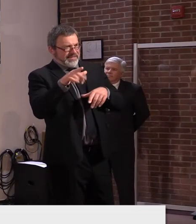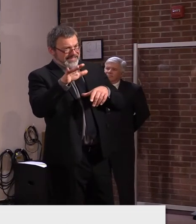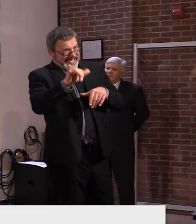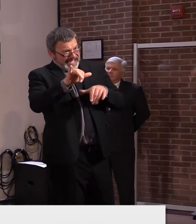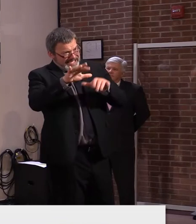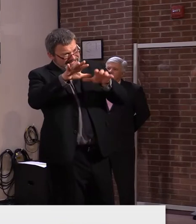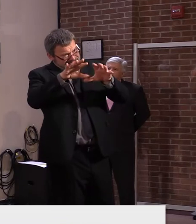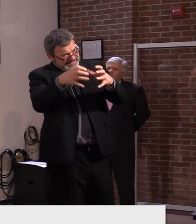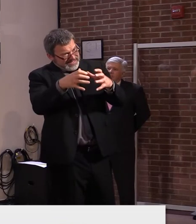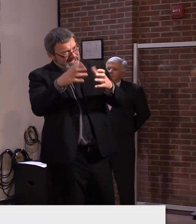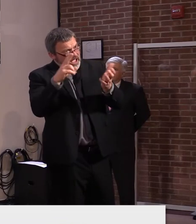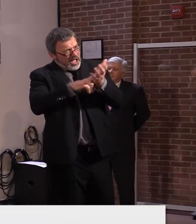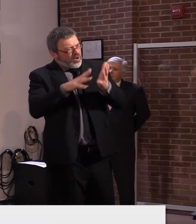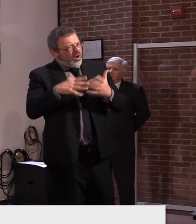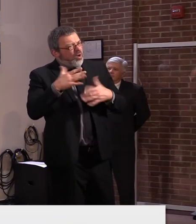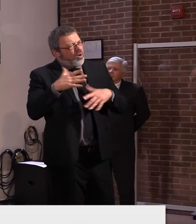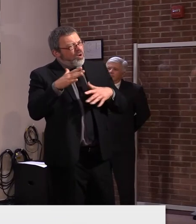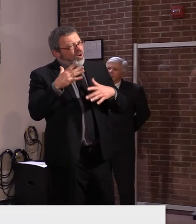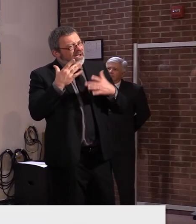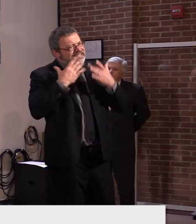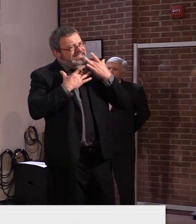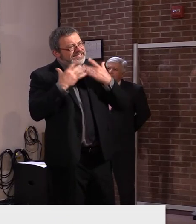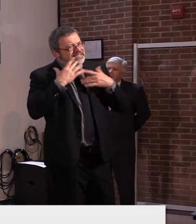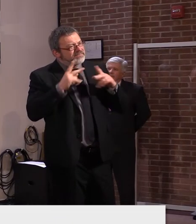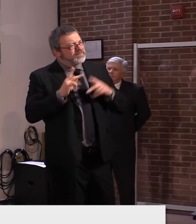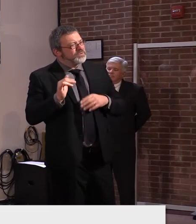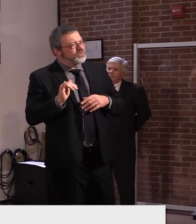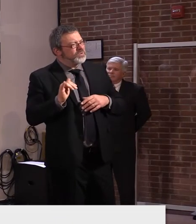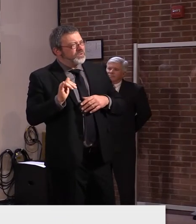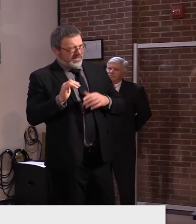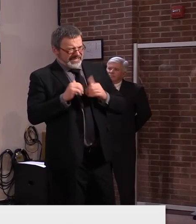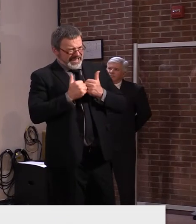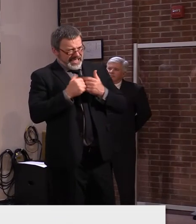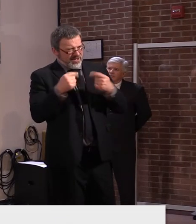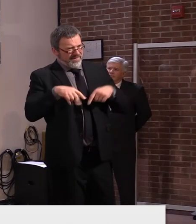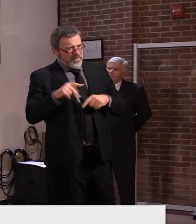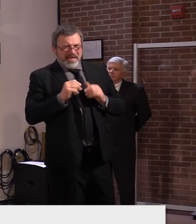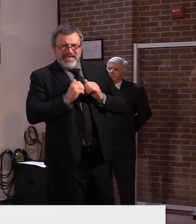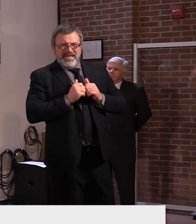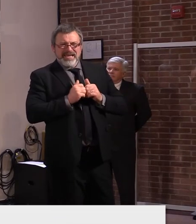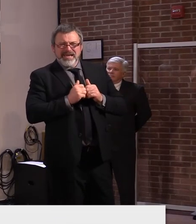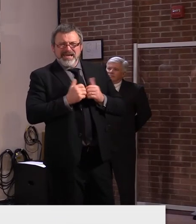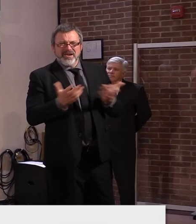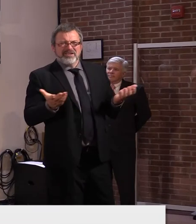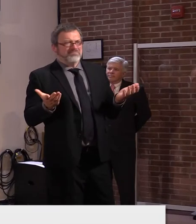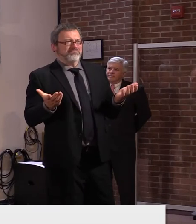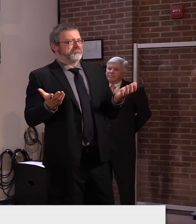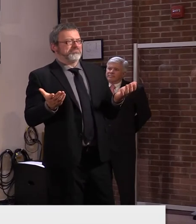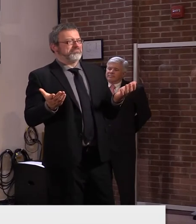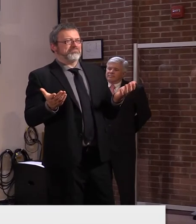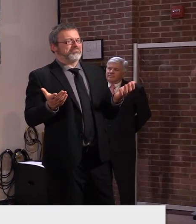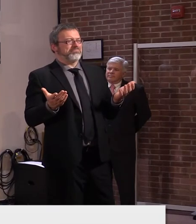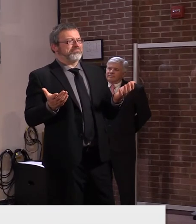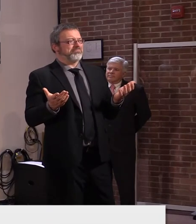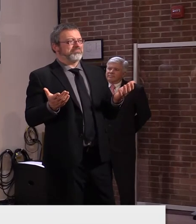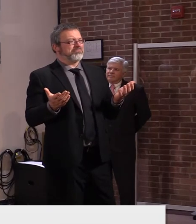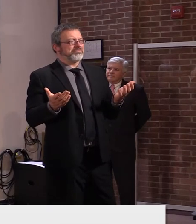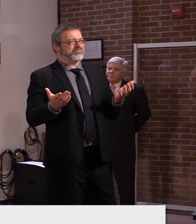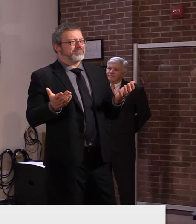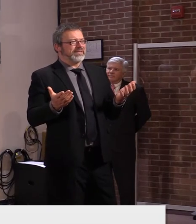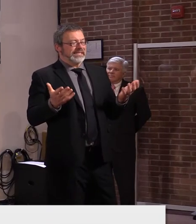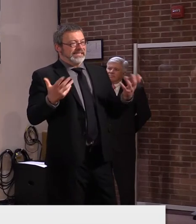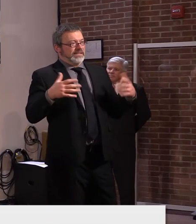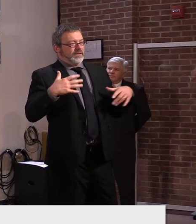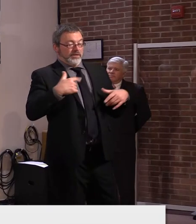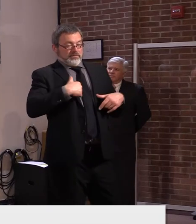largely a suburban type context for school districts, our schools are spread out across a very rural landscape. So it would be really